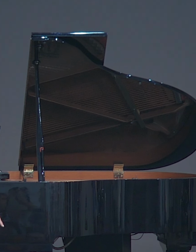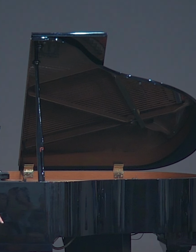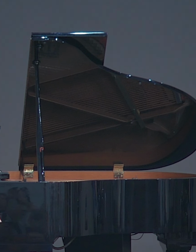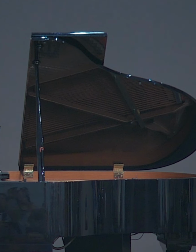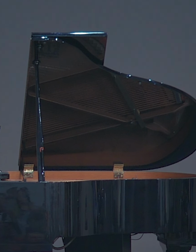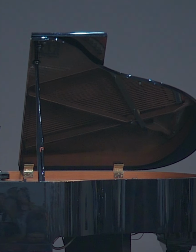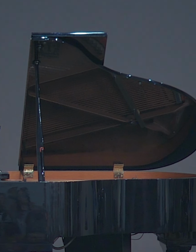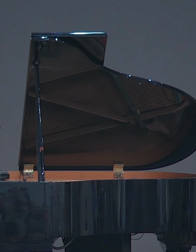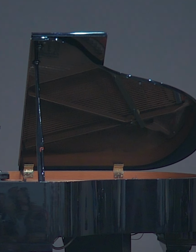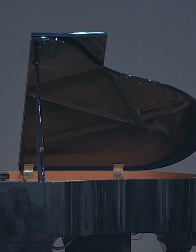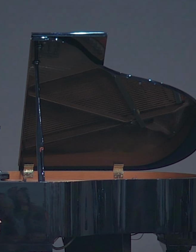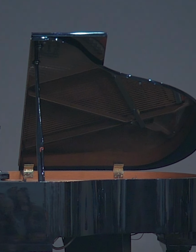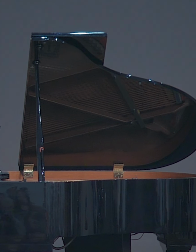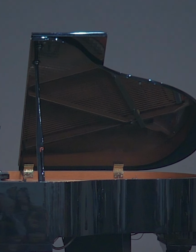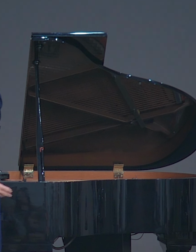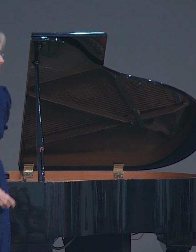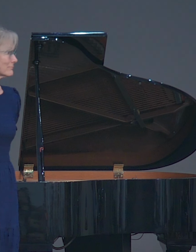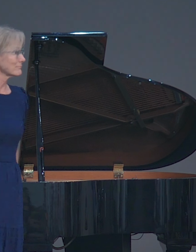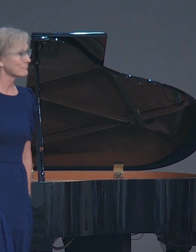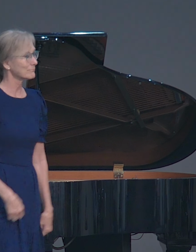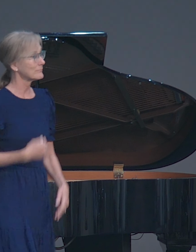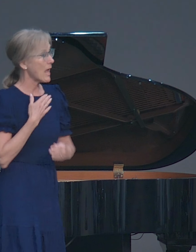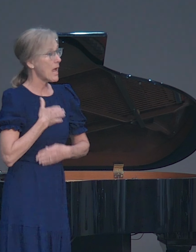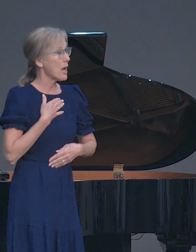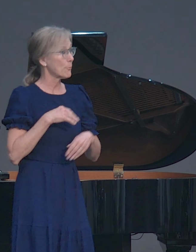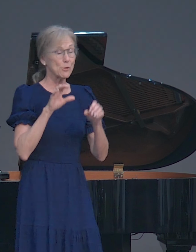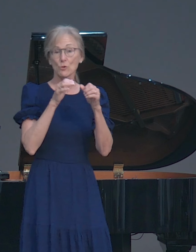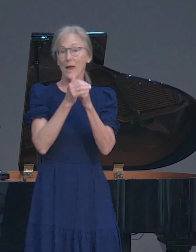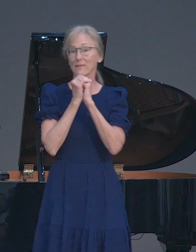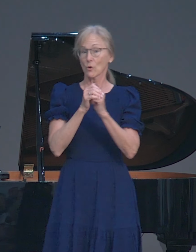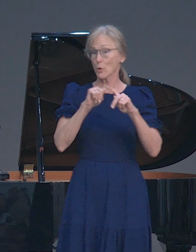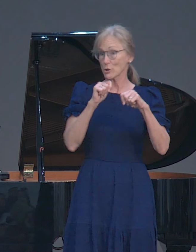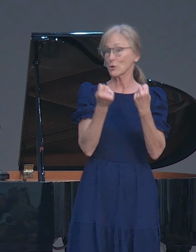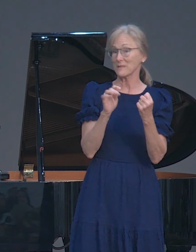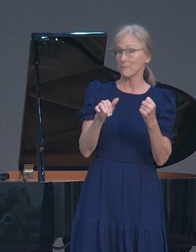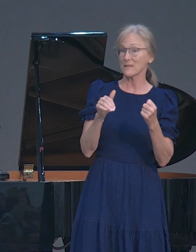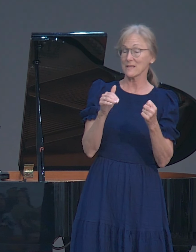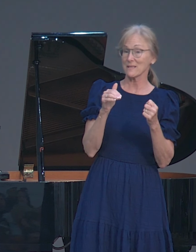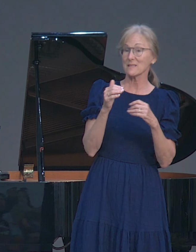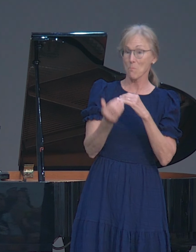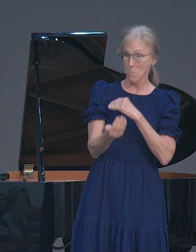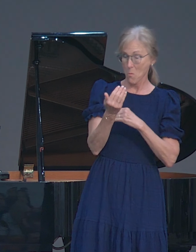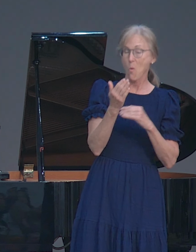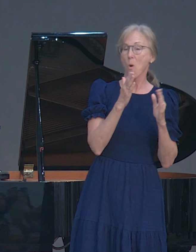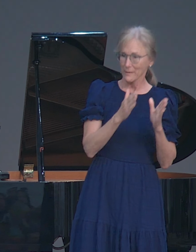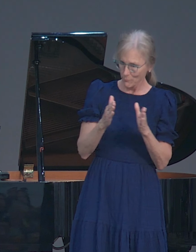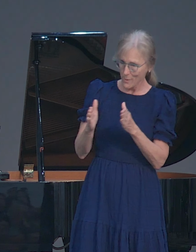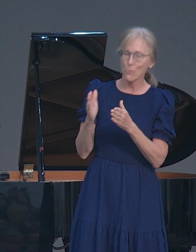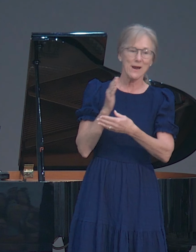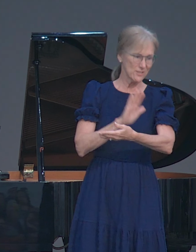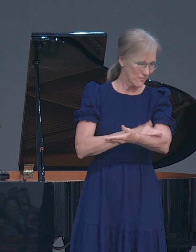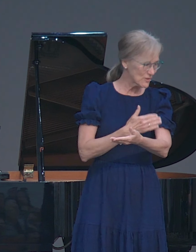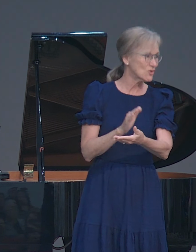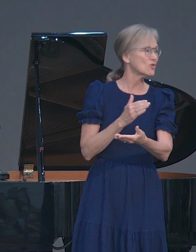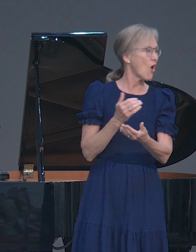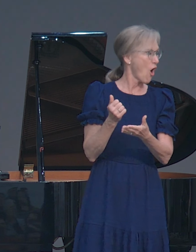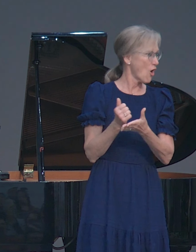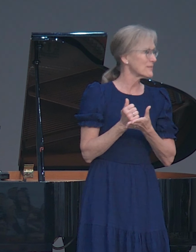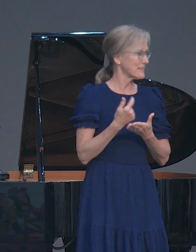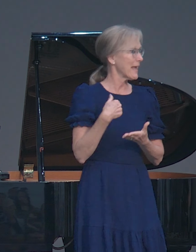Appreciate the worship team this morning and their preparation and those songs. They're really good in setting our hearts